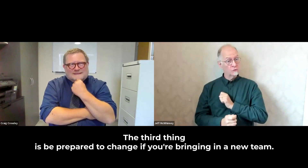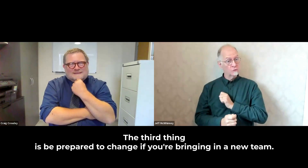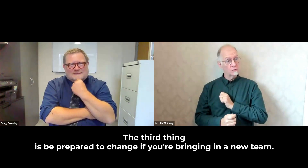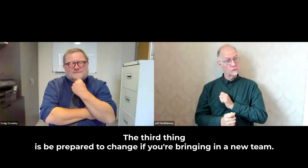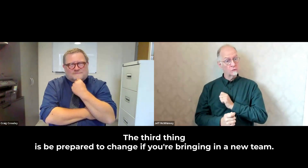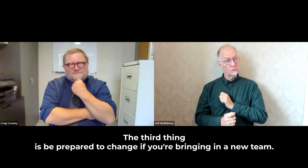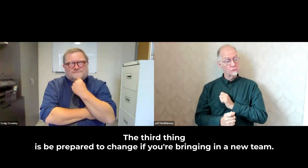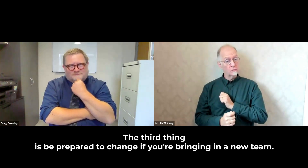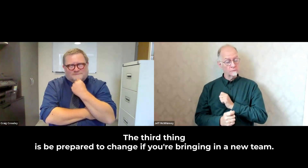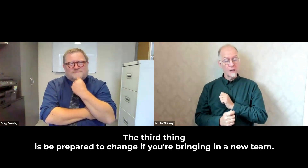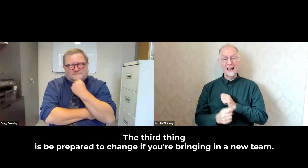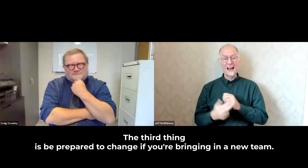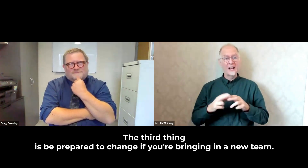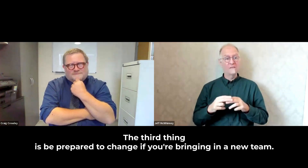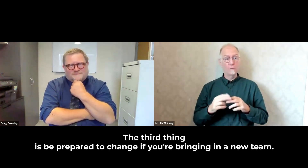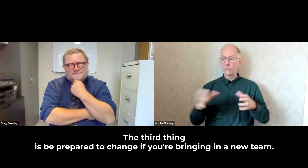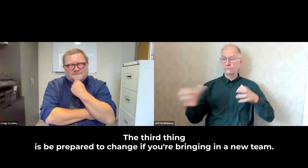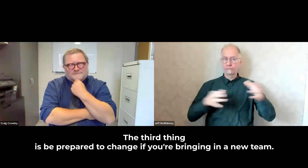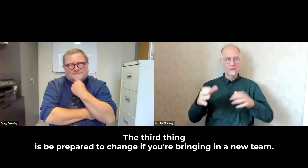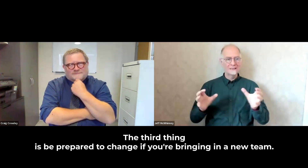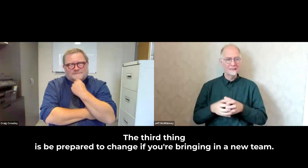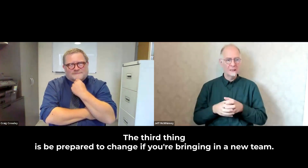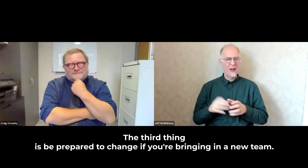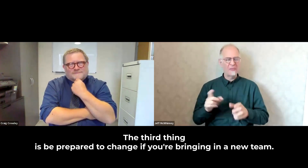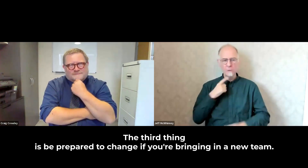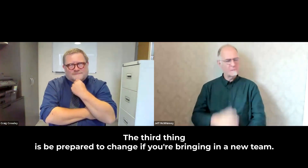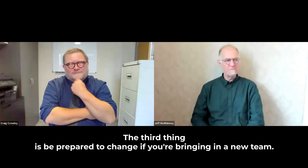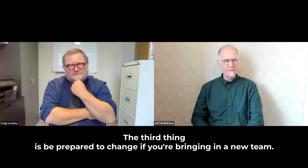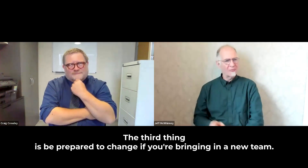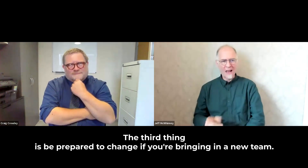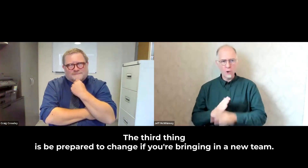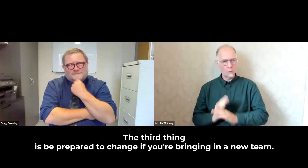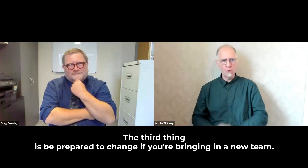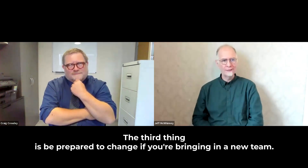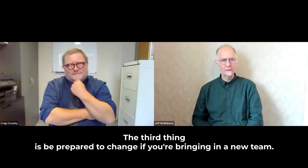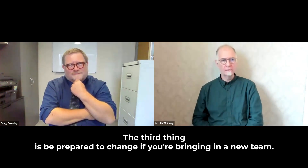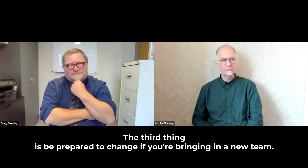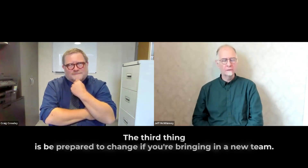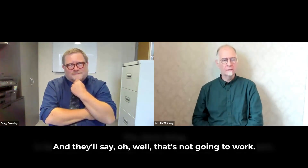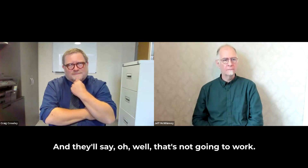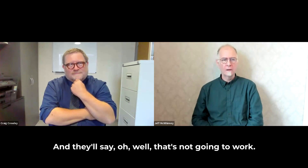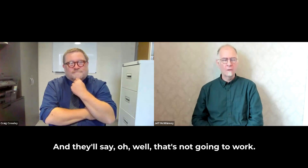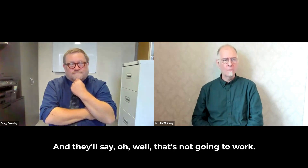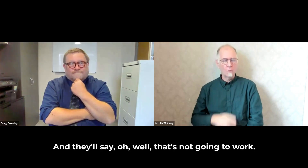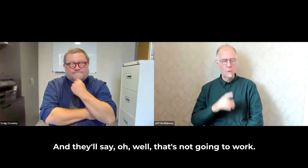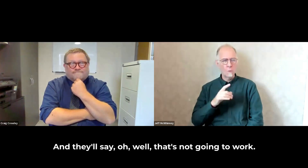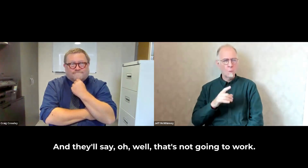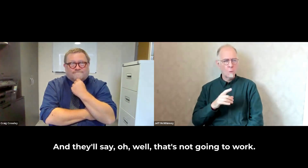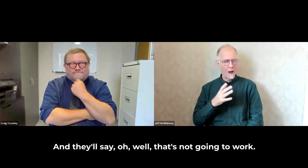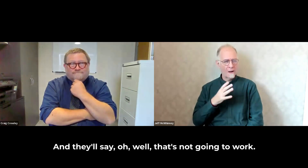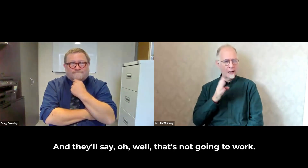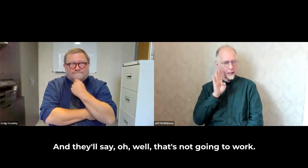is be prepared to change. If you're bringing in a new team and they'll say,